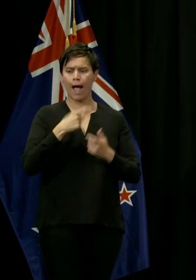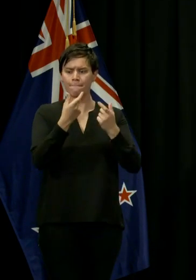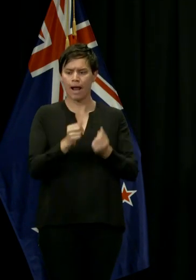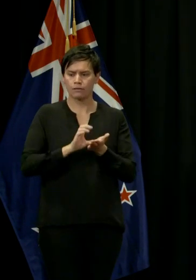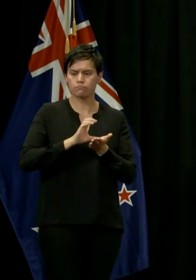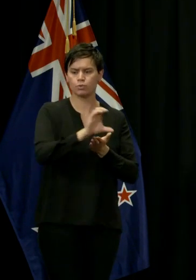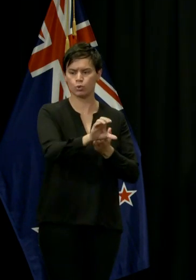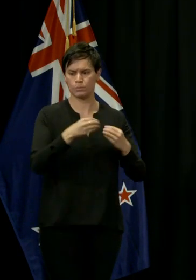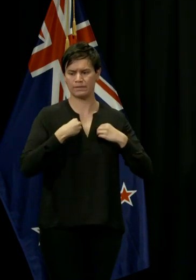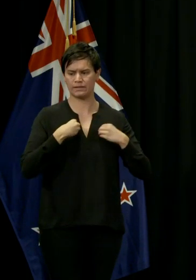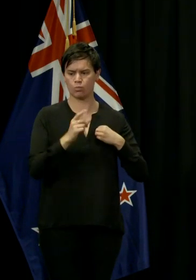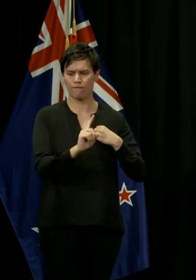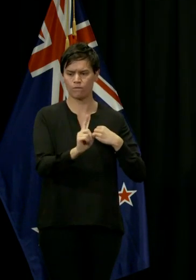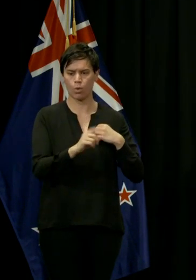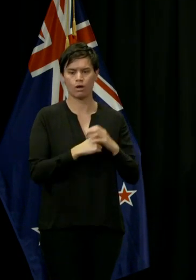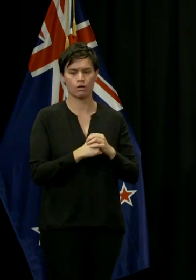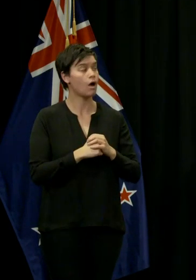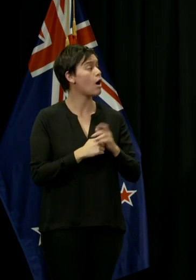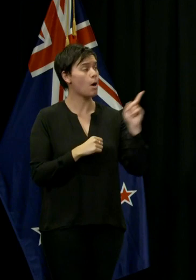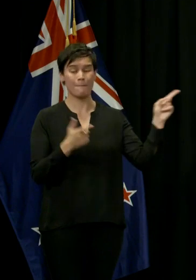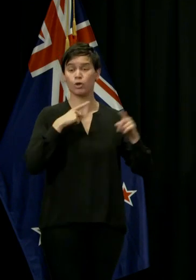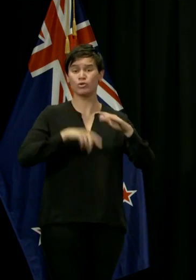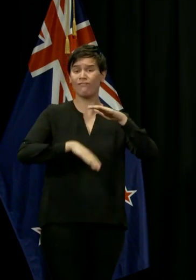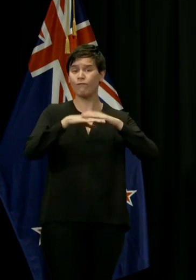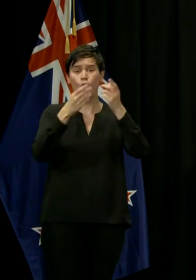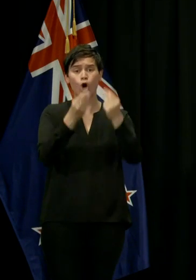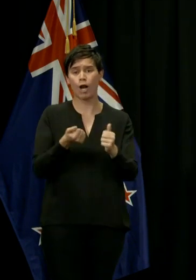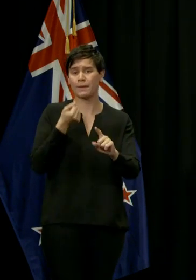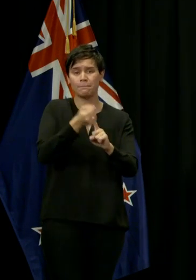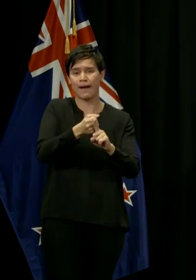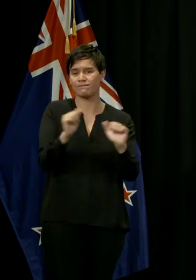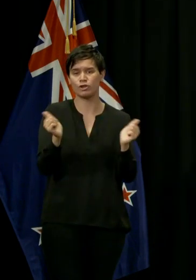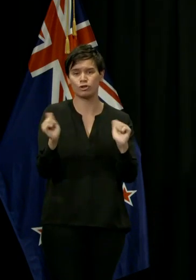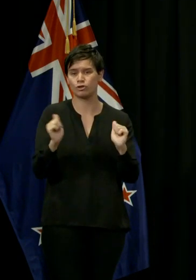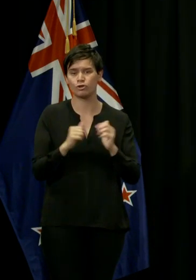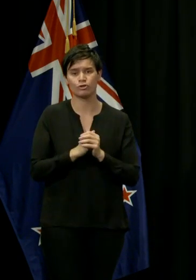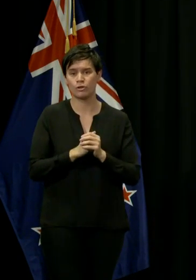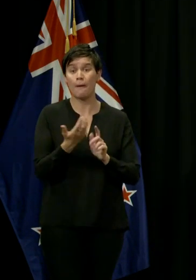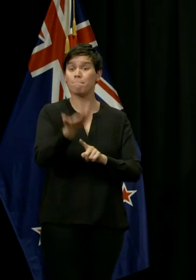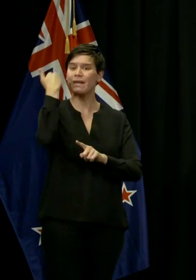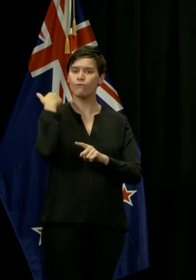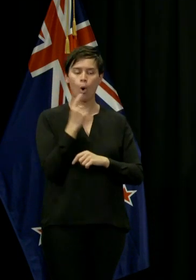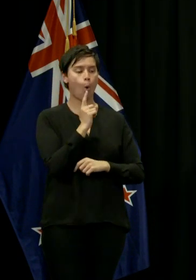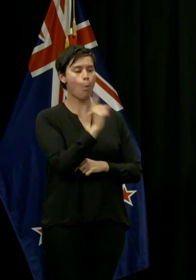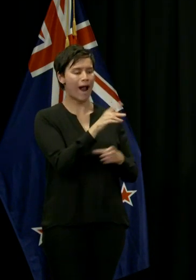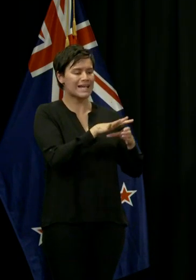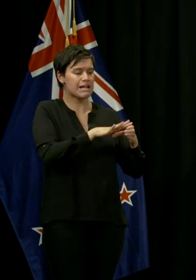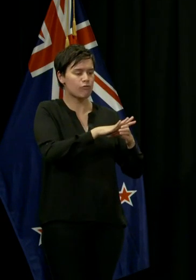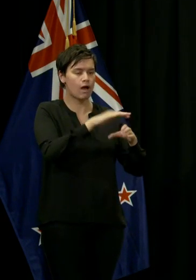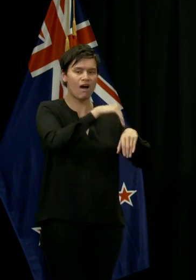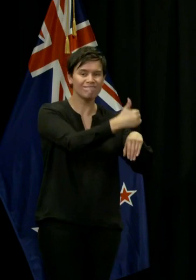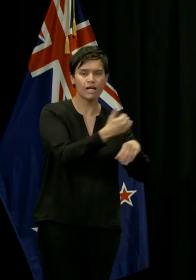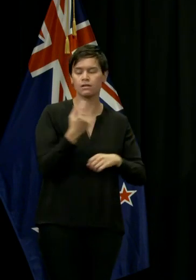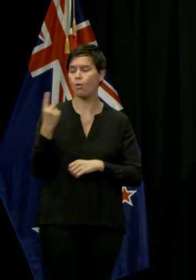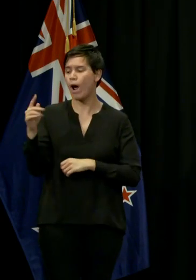the impact of this is now spread right across the whole economy. So we've moved from perhaps a sector-by-sector focus, which people had even just